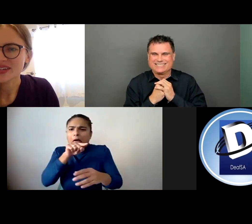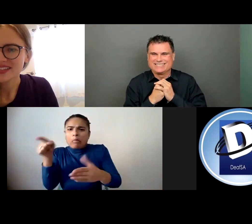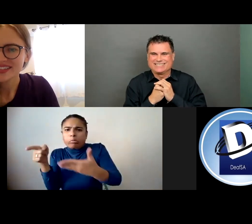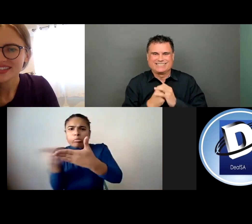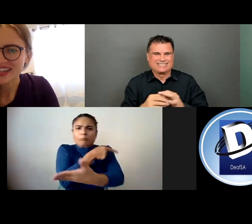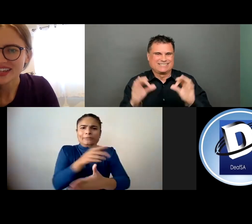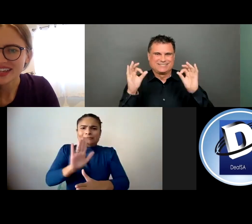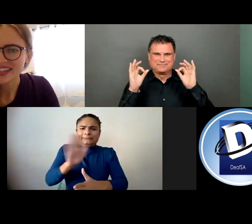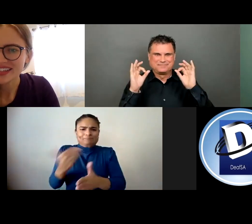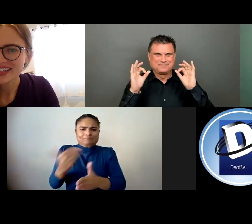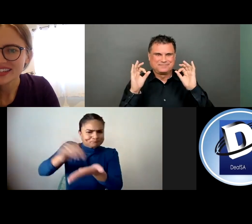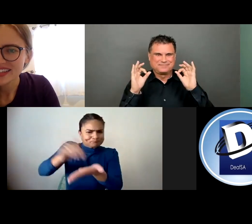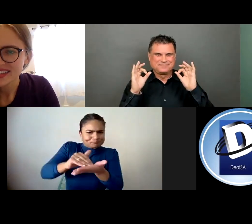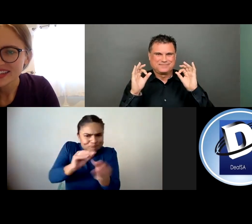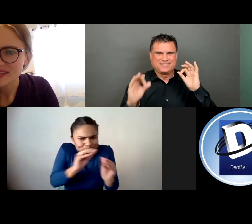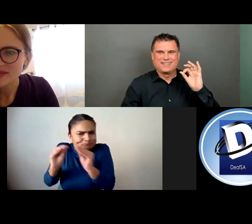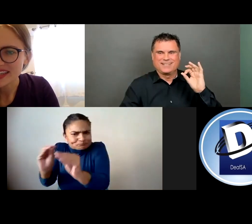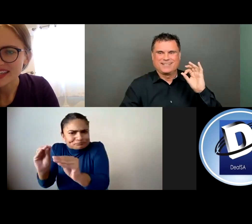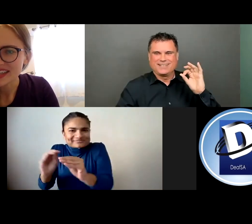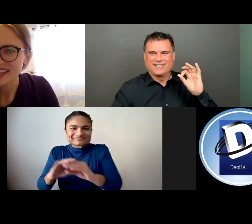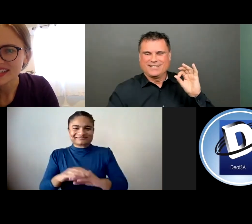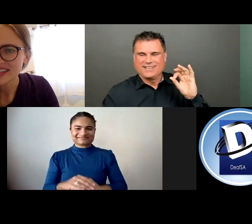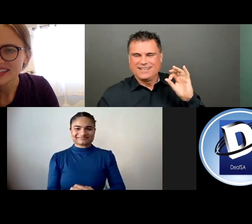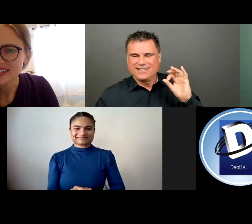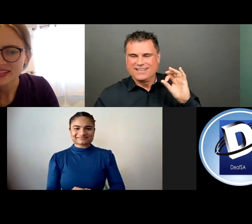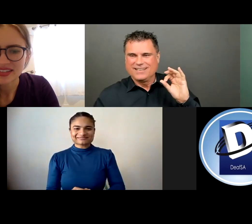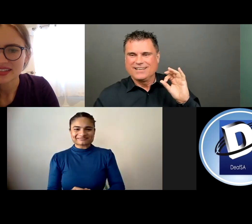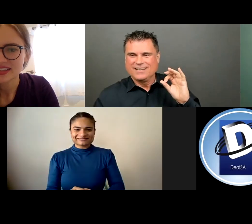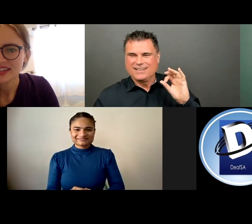at once. Okay. Let me.